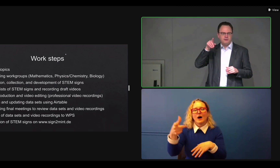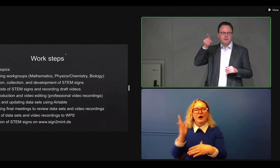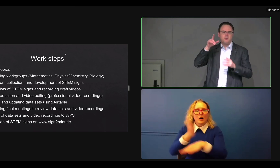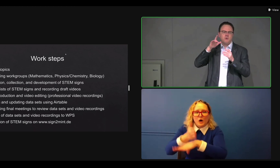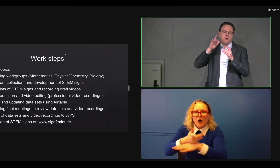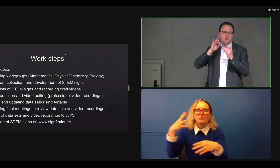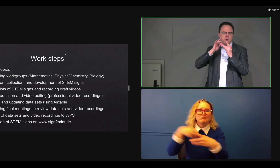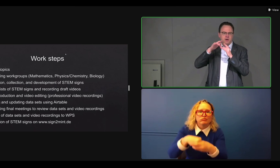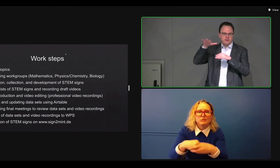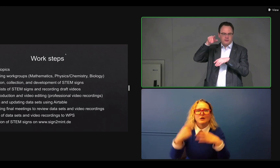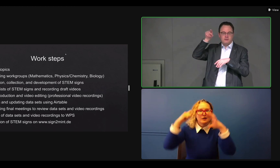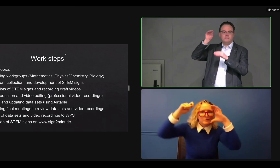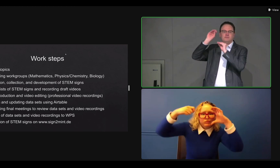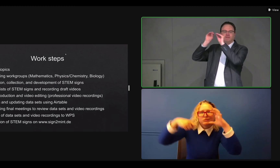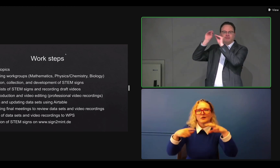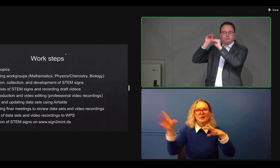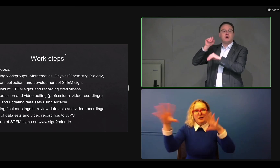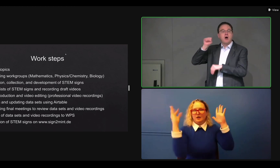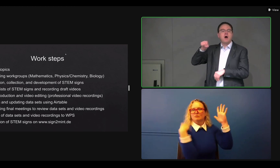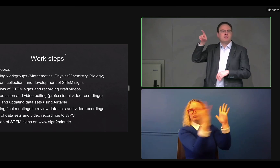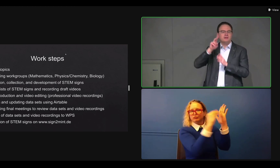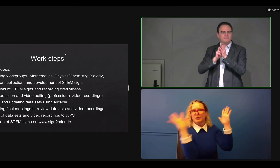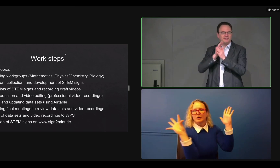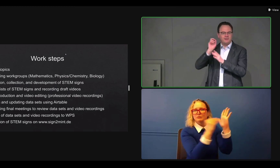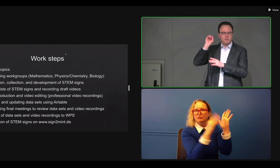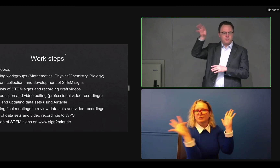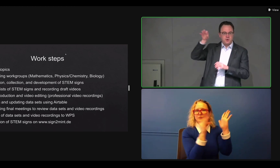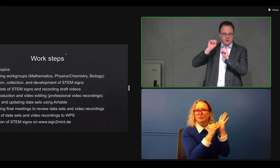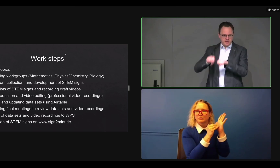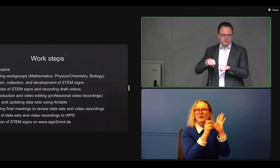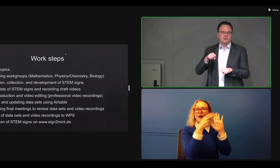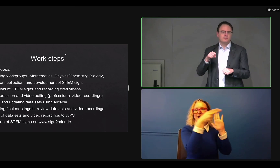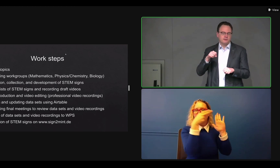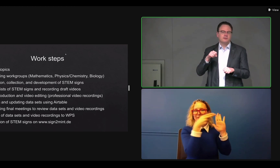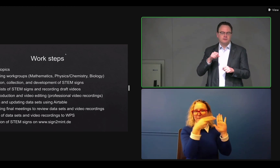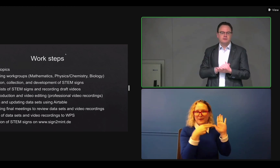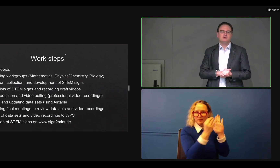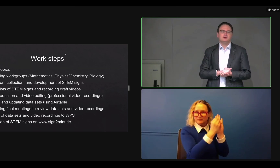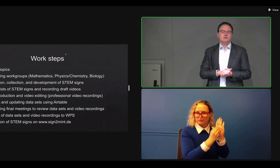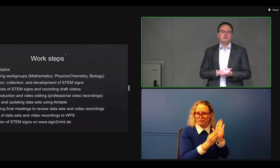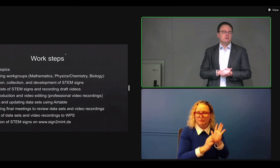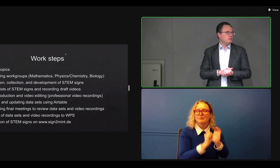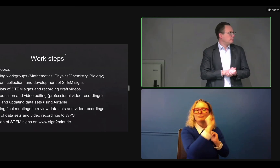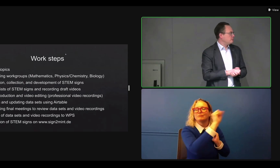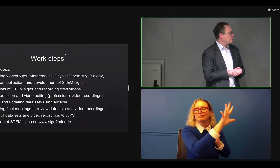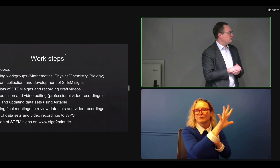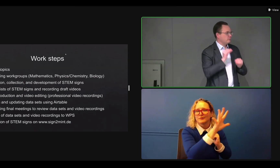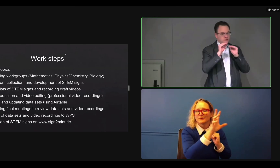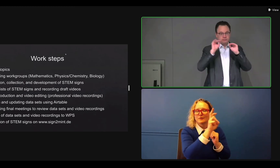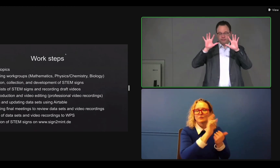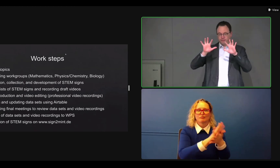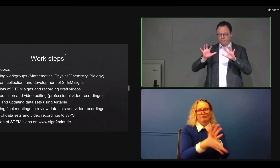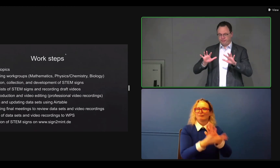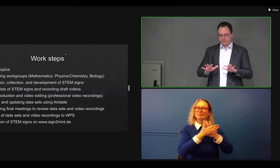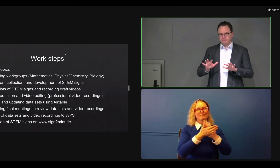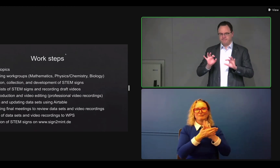sure that we used an effective approach. We used a spreadsheet of sorts to make sure that we had all of our information